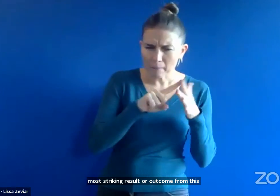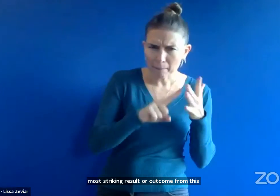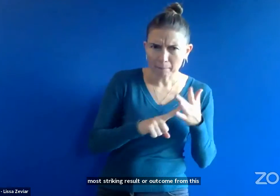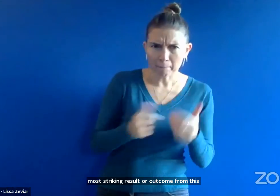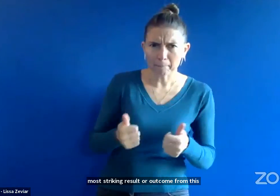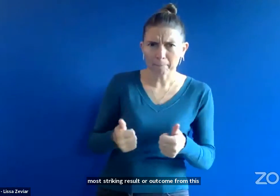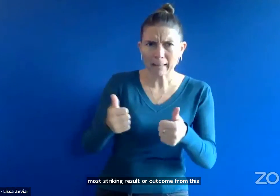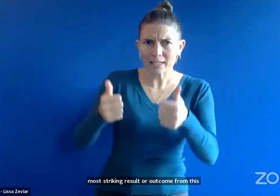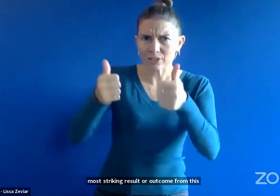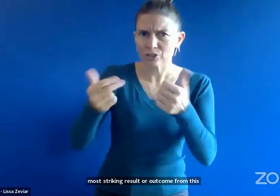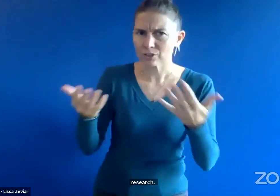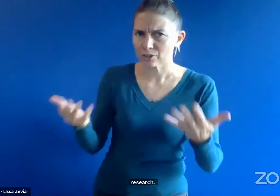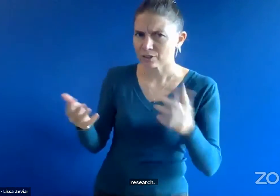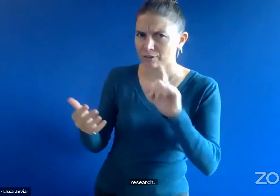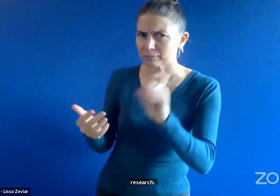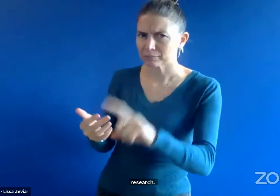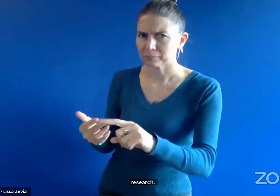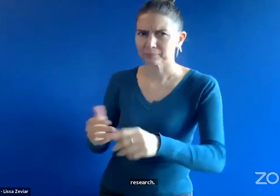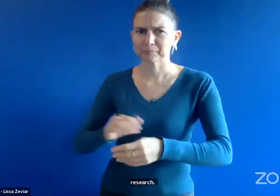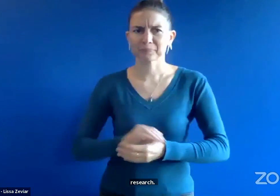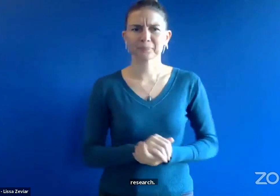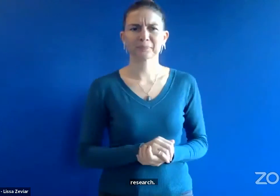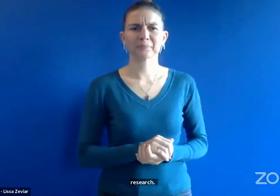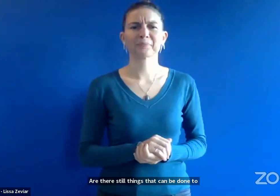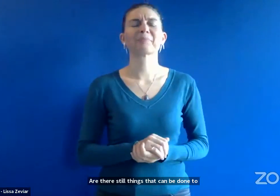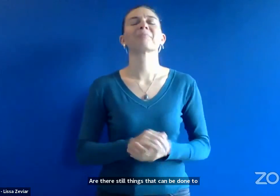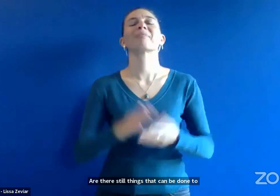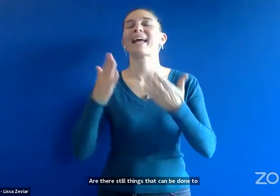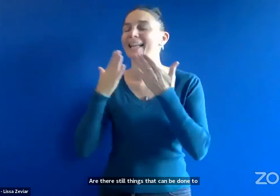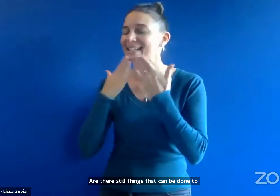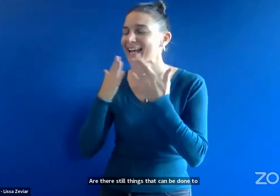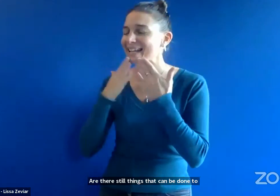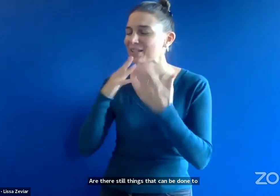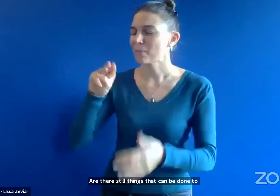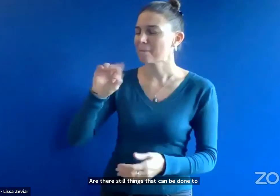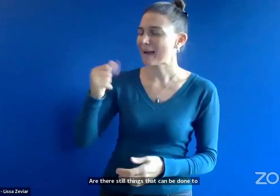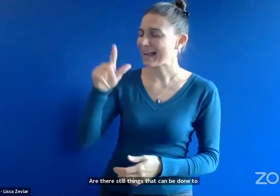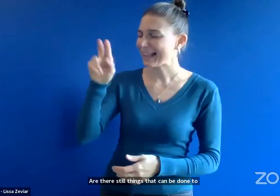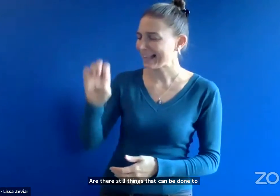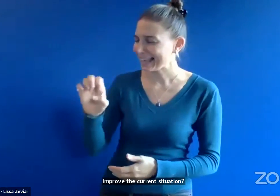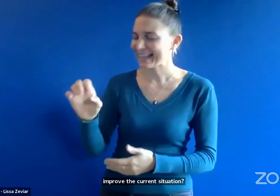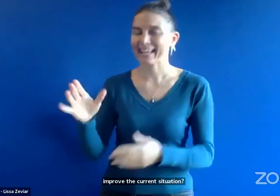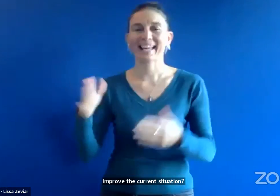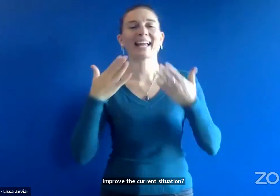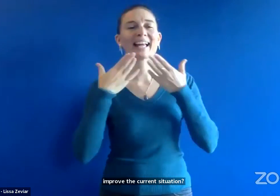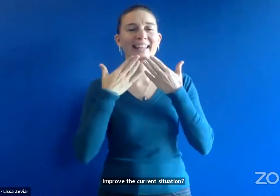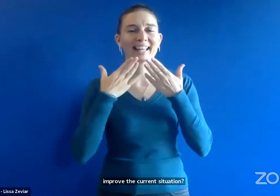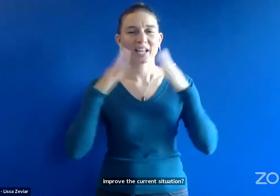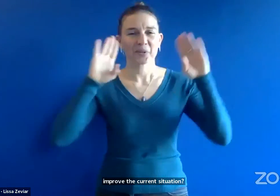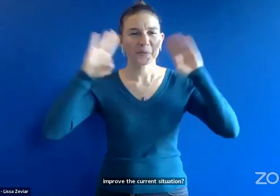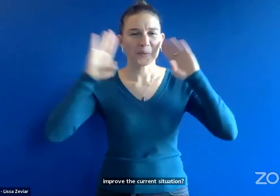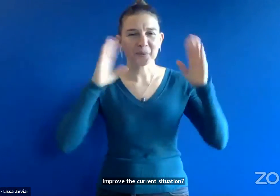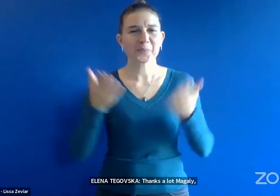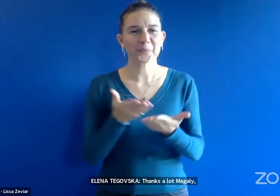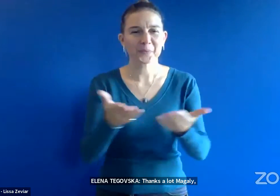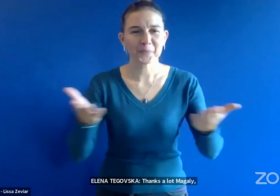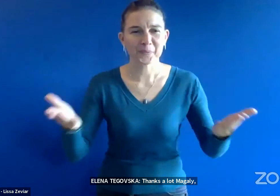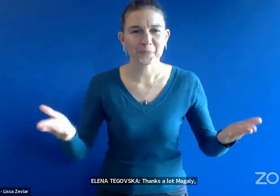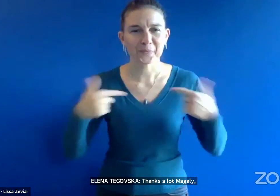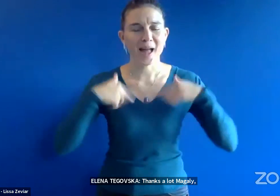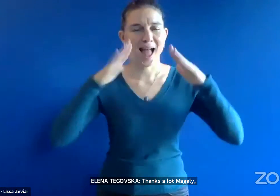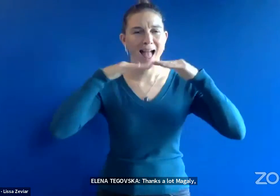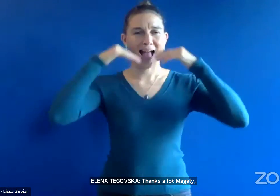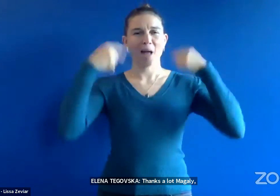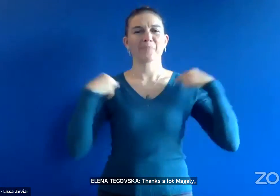Yes, thanks a lot, Magali, and hello to everyone. I'm very happy to be here, and the work